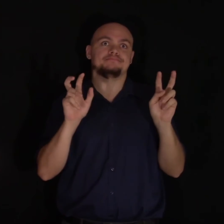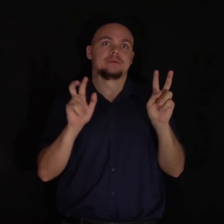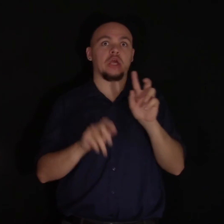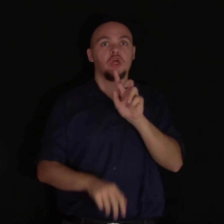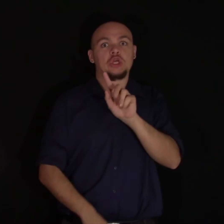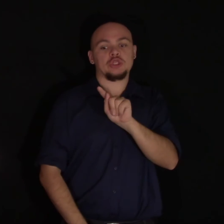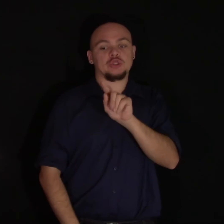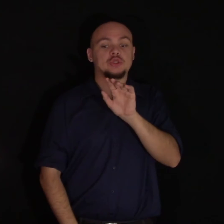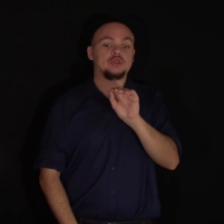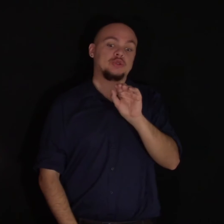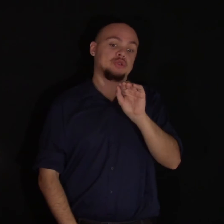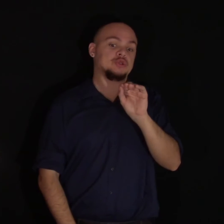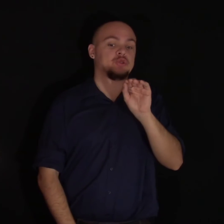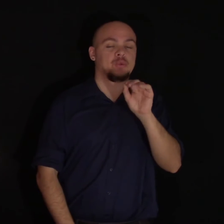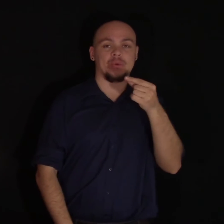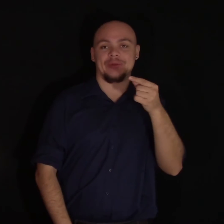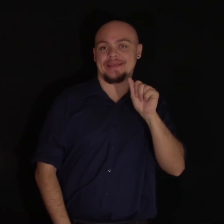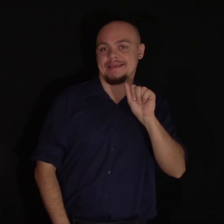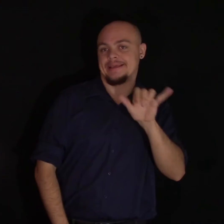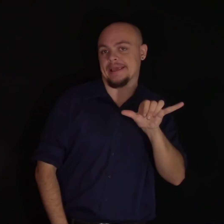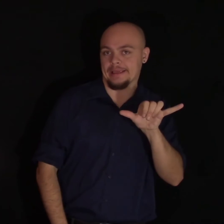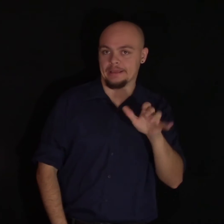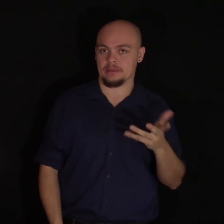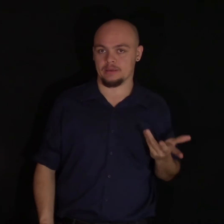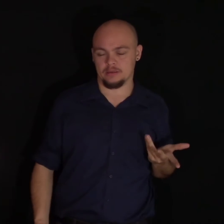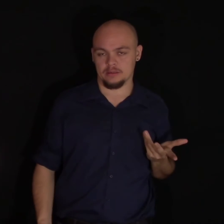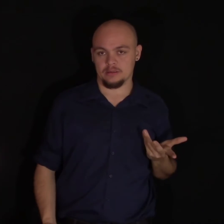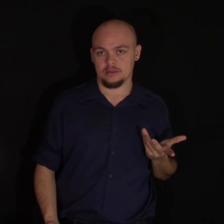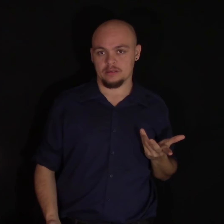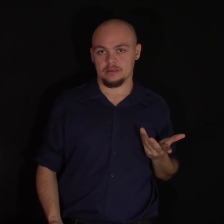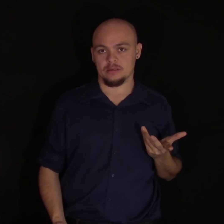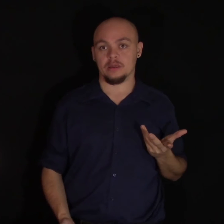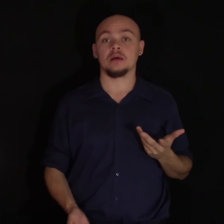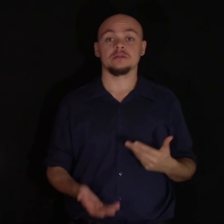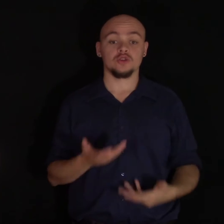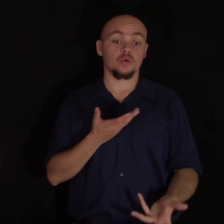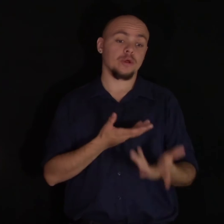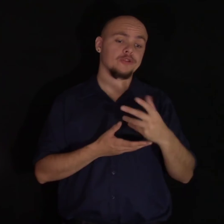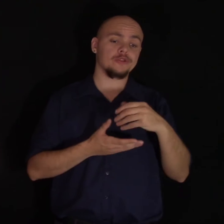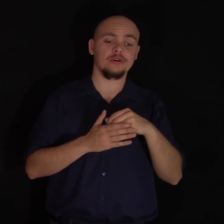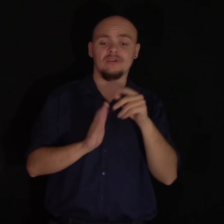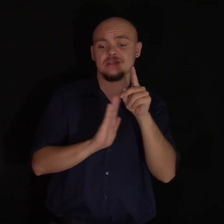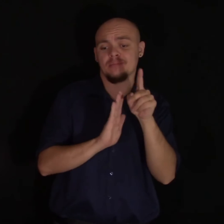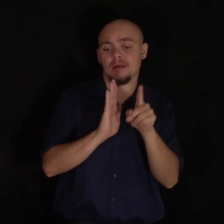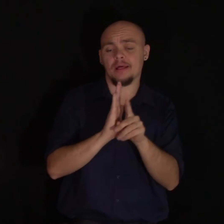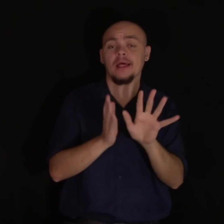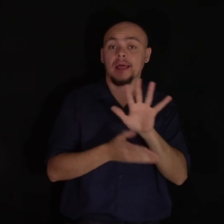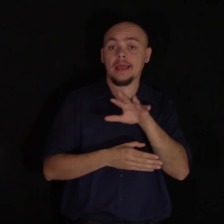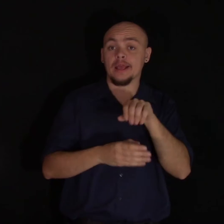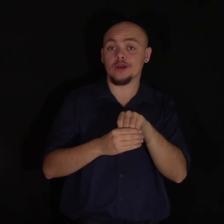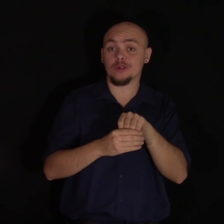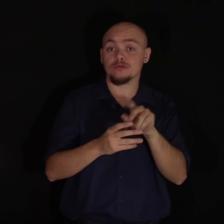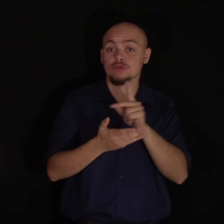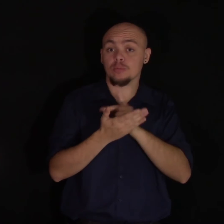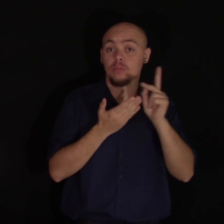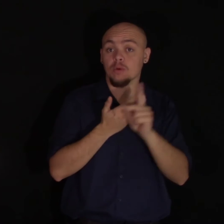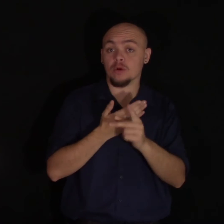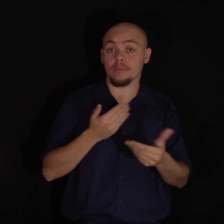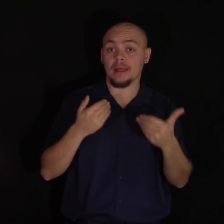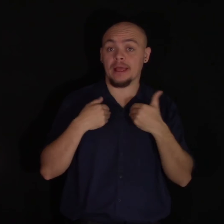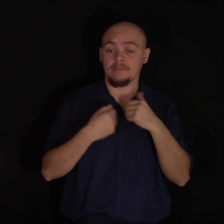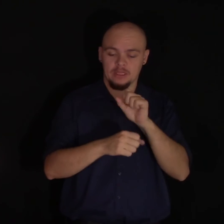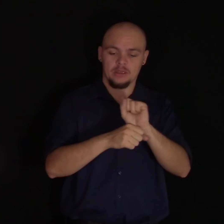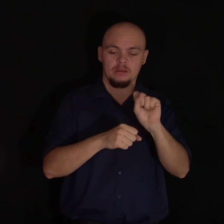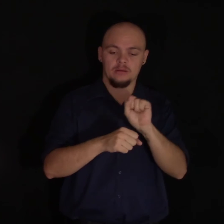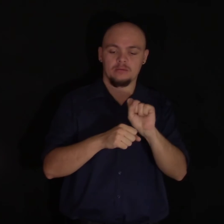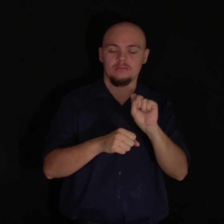The study found that even in companies with diversity policies and inclusion programs, employees struggle